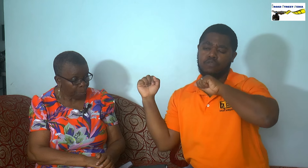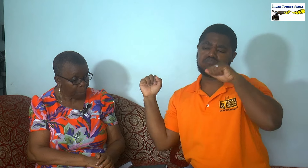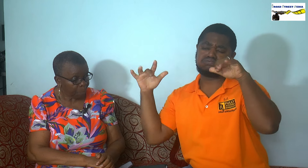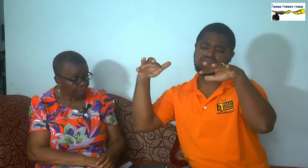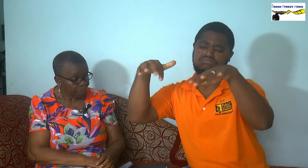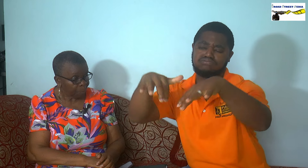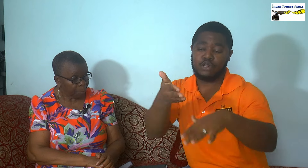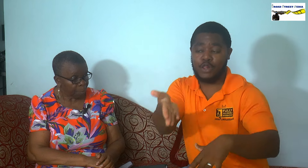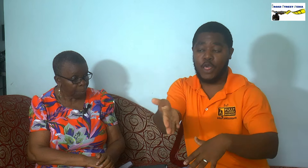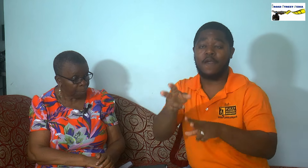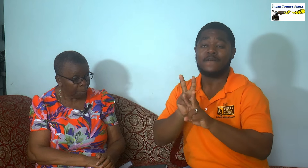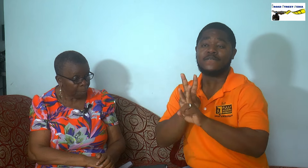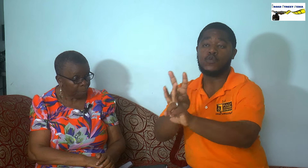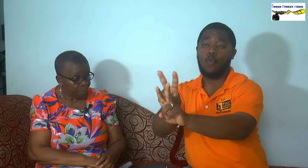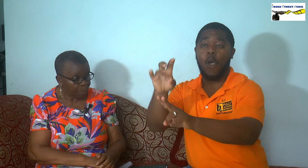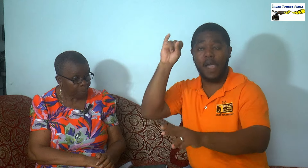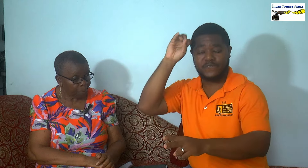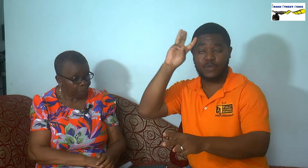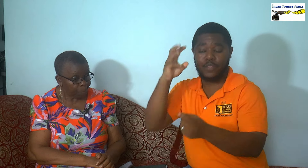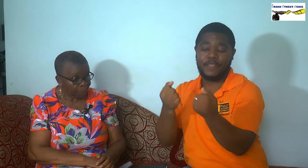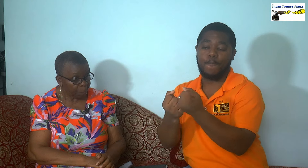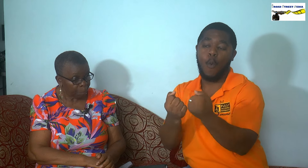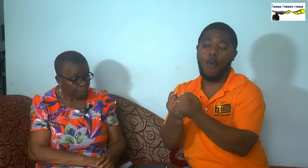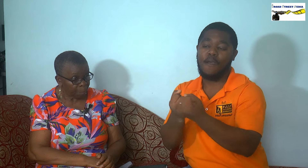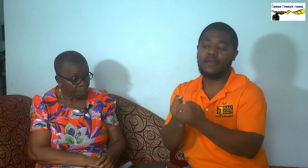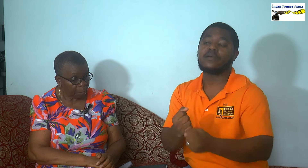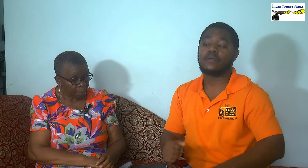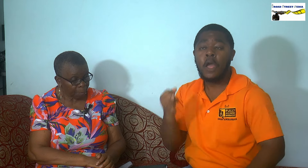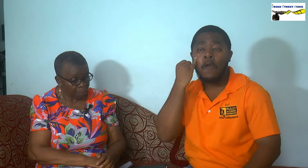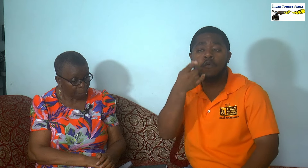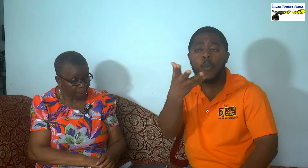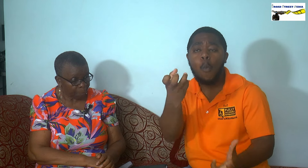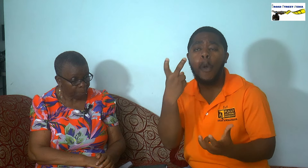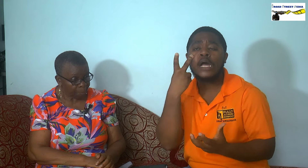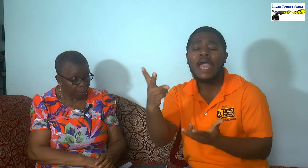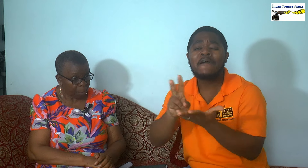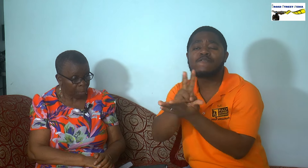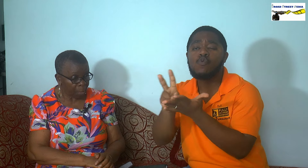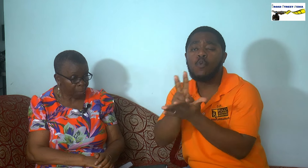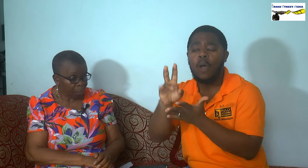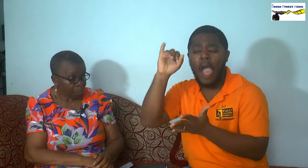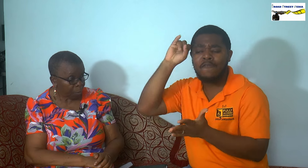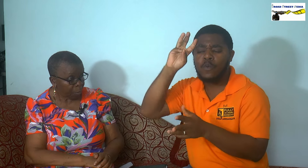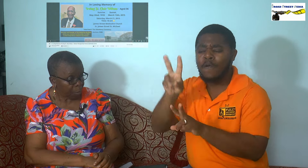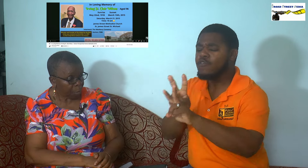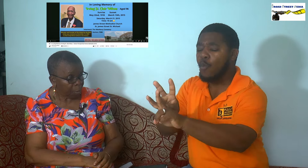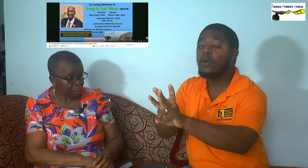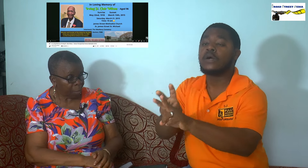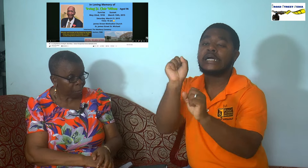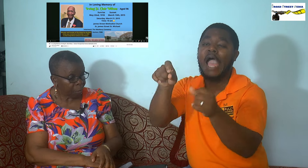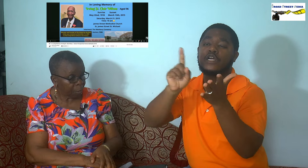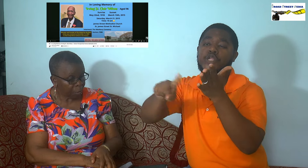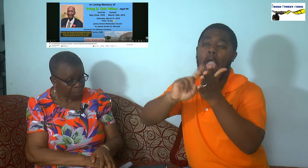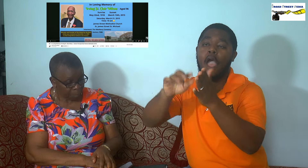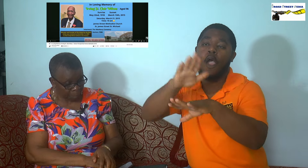some deaf children, they flocked to the funeral to show their support for Mr. Irving Wilson. Yes. You